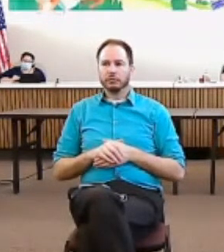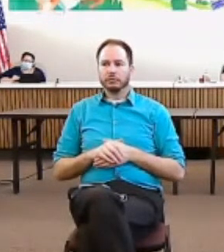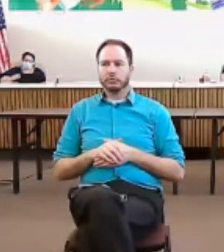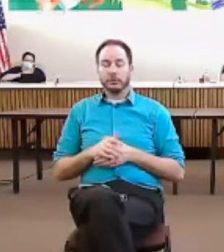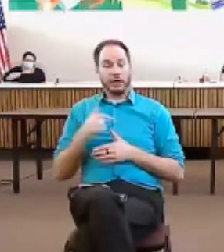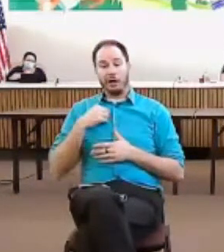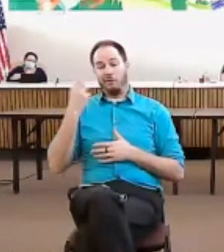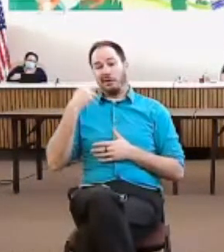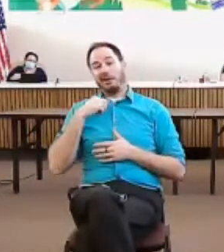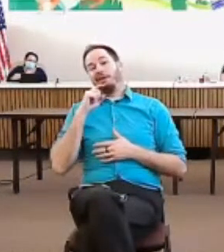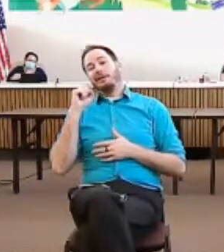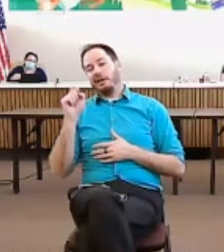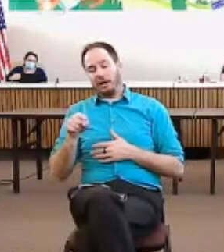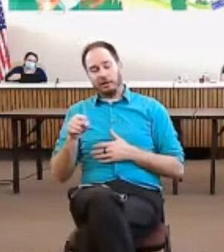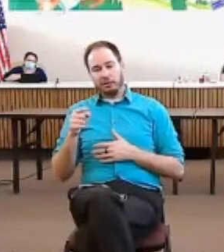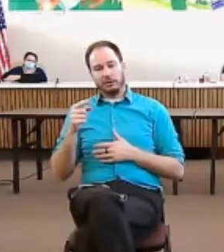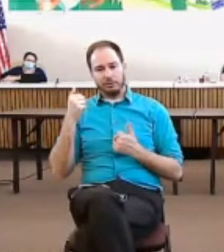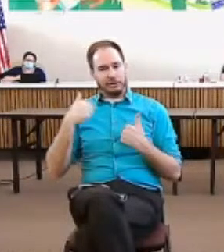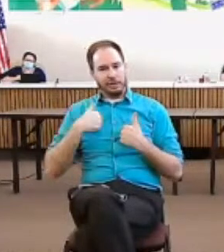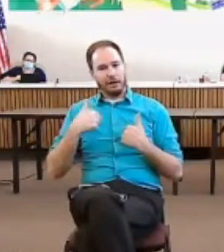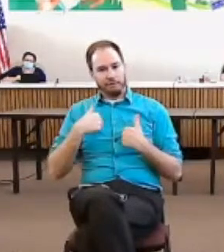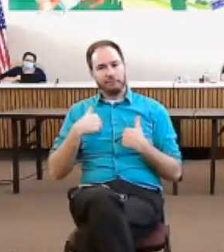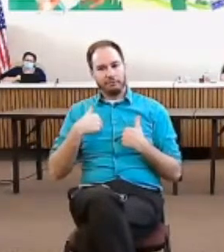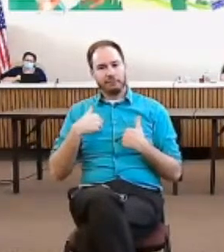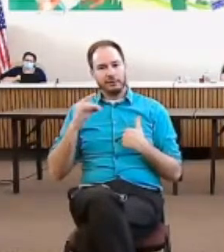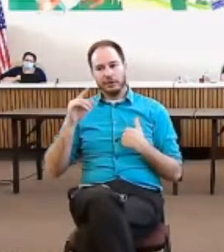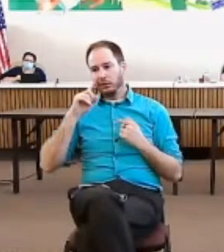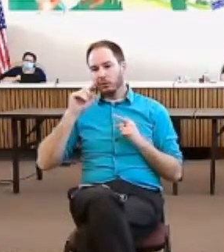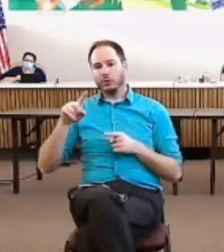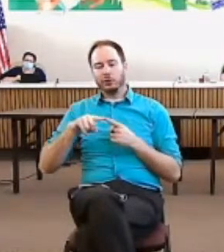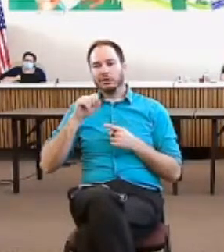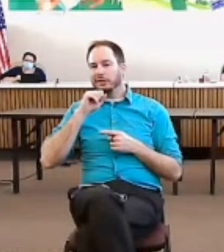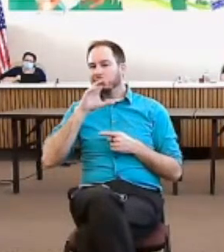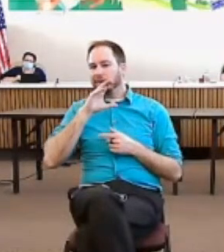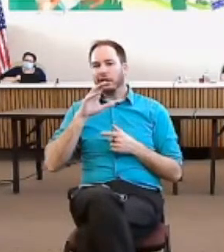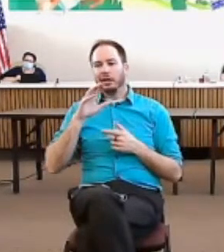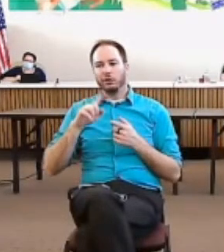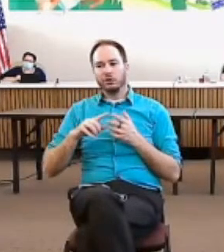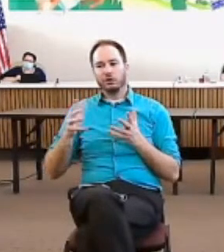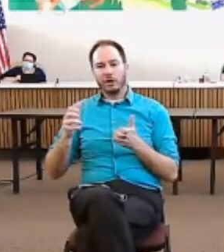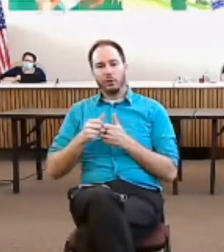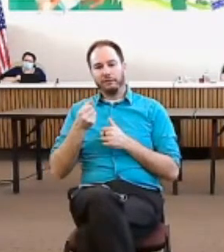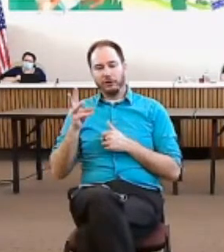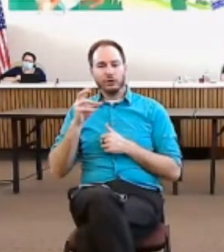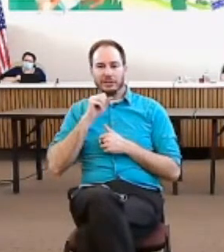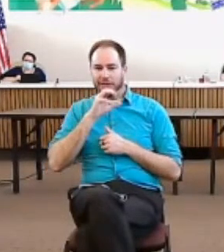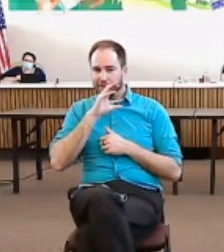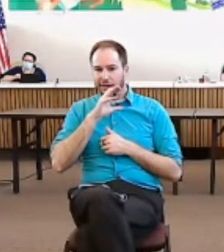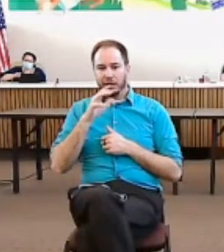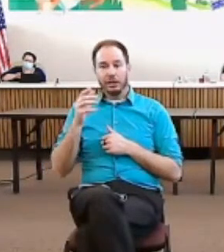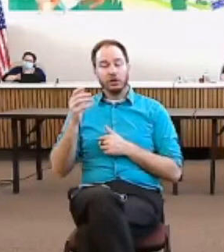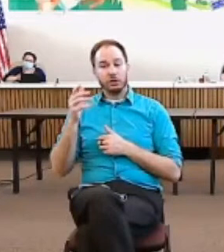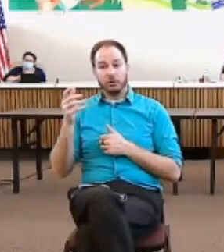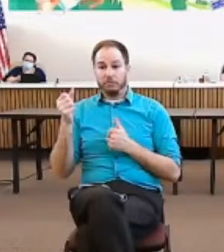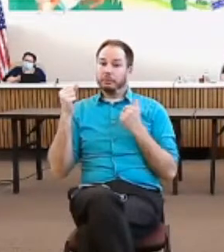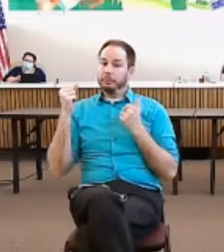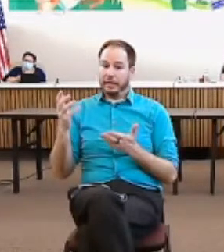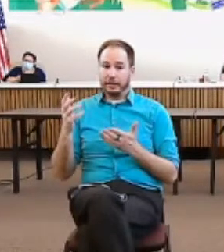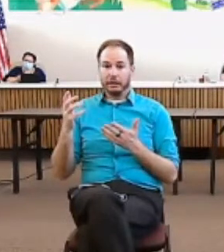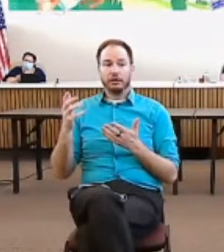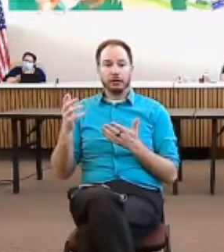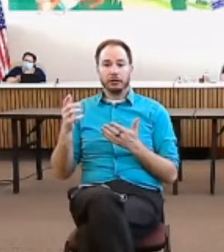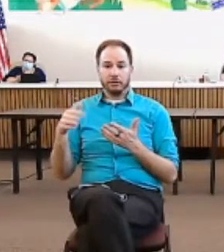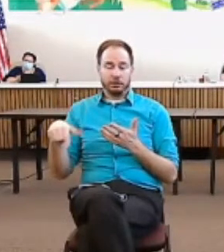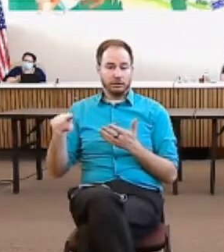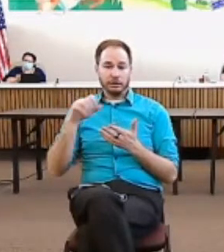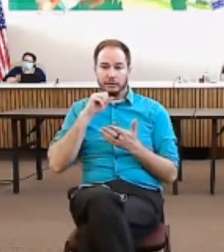And the reason I'm asking you that question is I actually went into the senior center and talked to some of the seniors, and there is such a huge